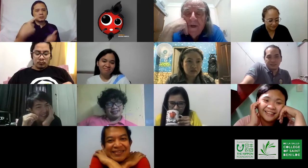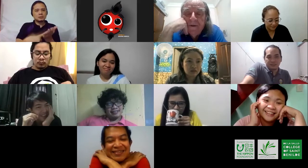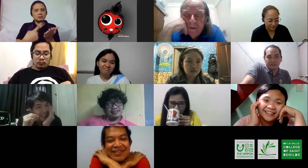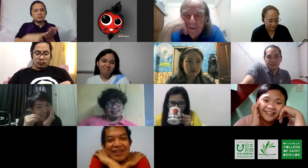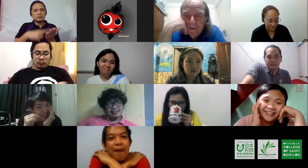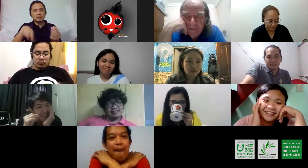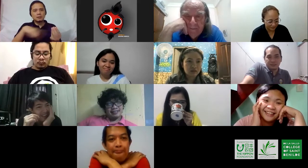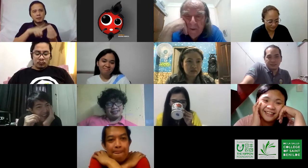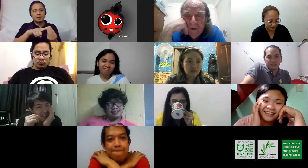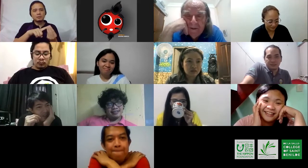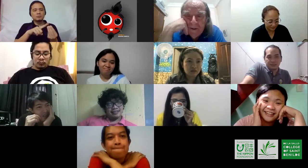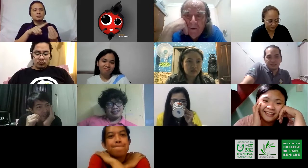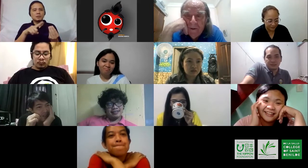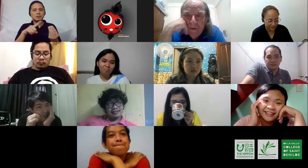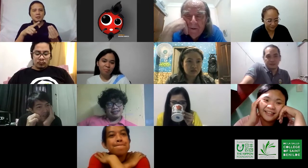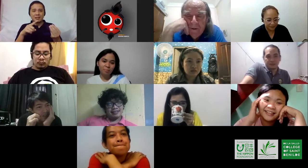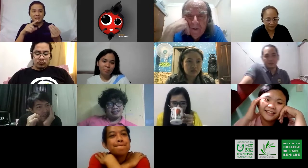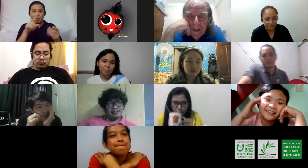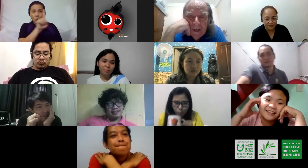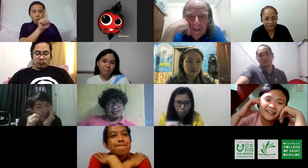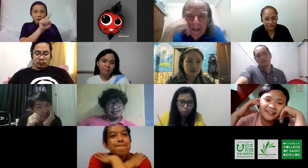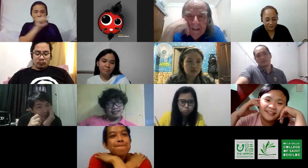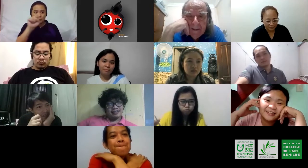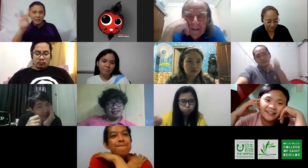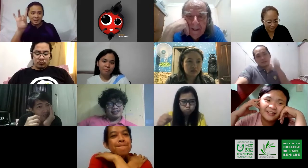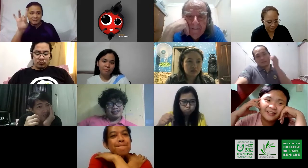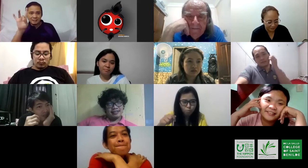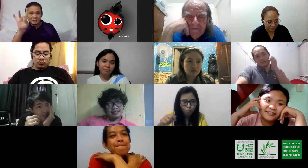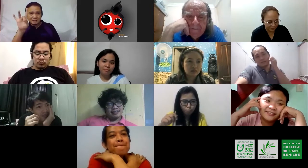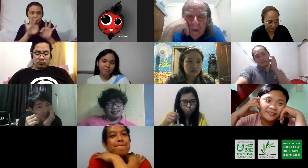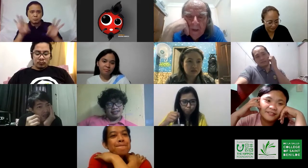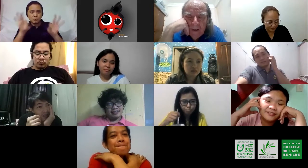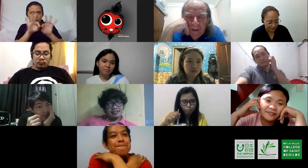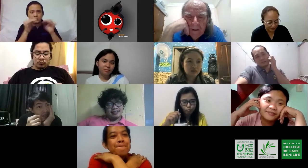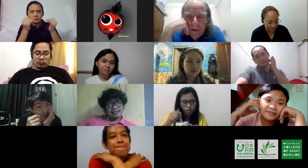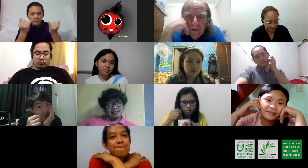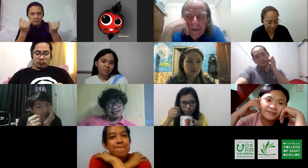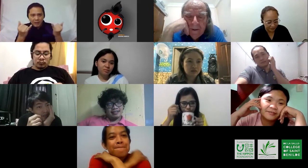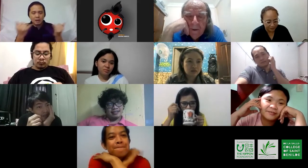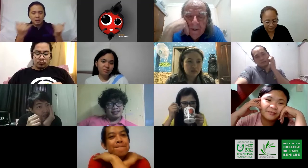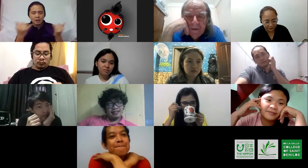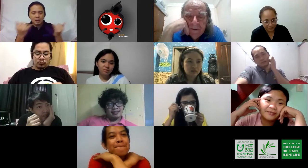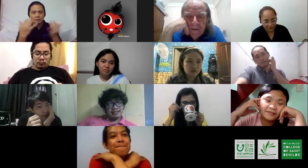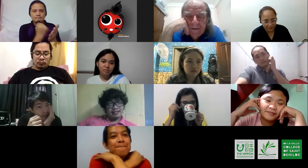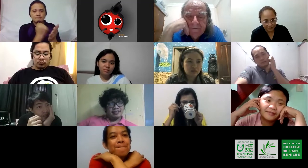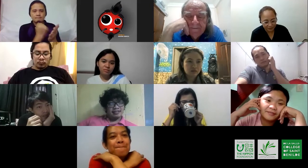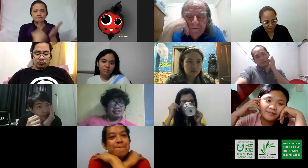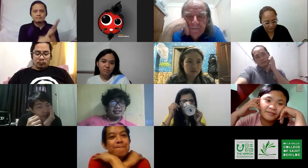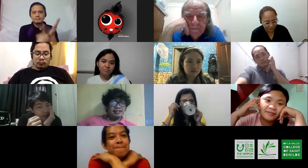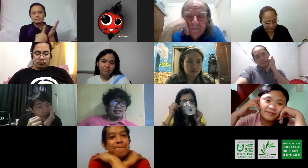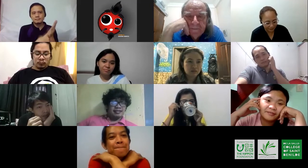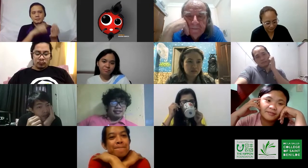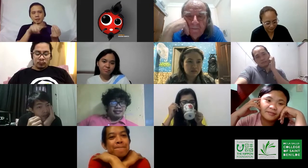questions. Okay, so I want you to take this time to talk about the questions.